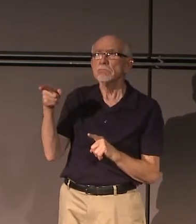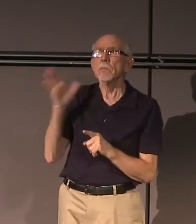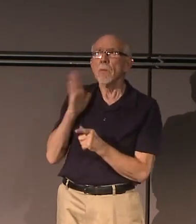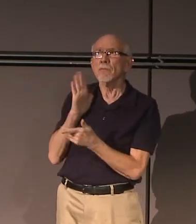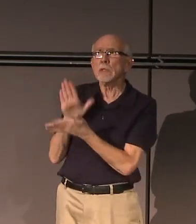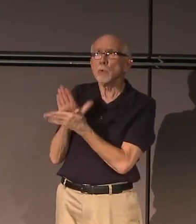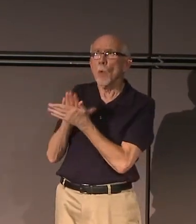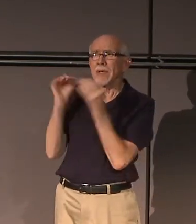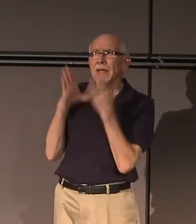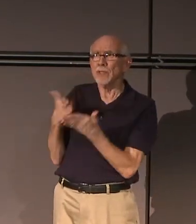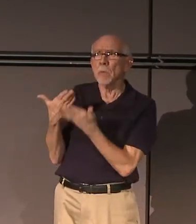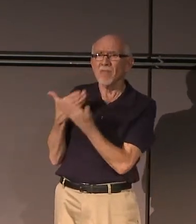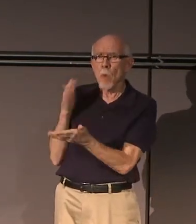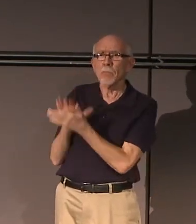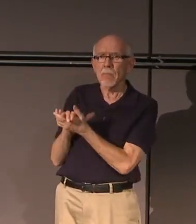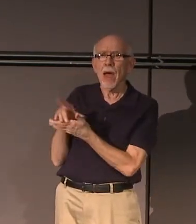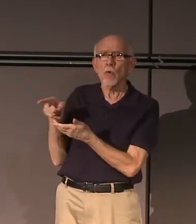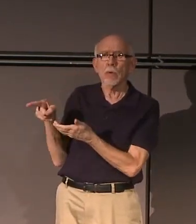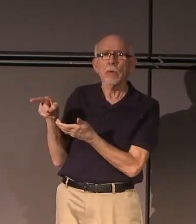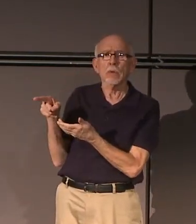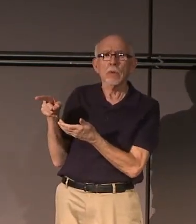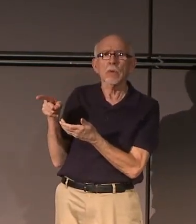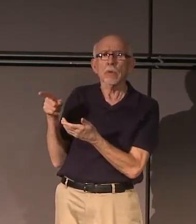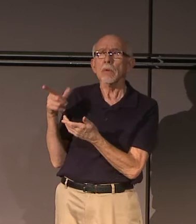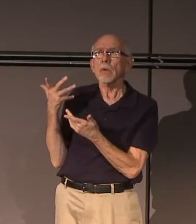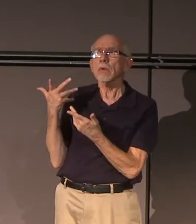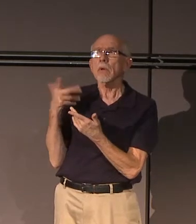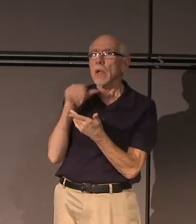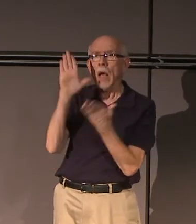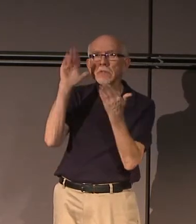As I said, my mother was hearing. She used to be a school teacher before she got married.